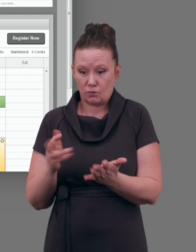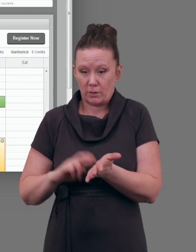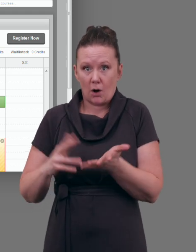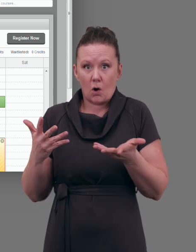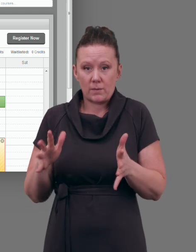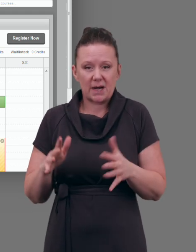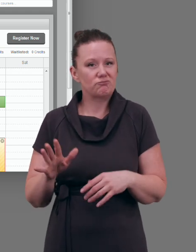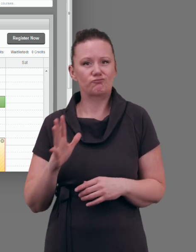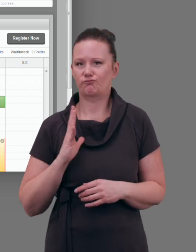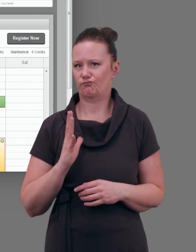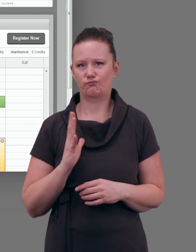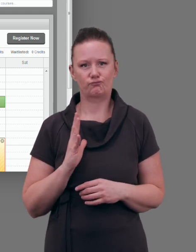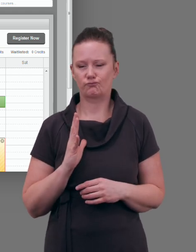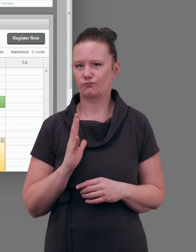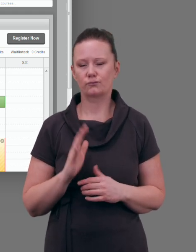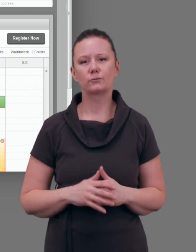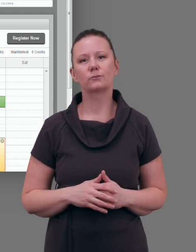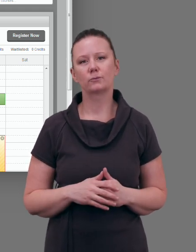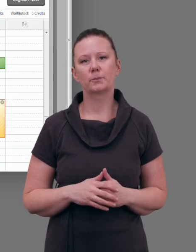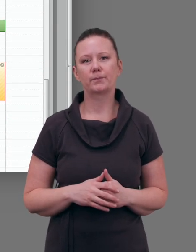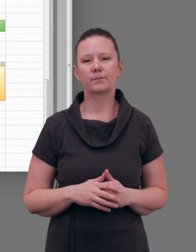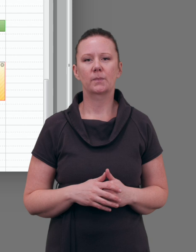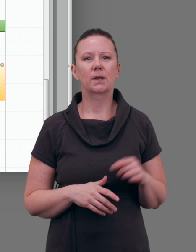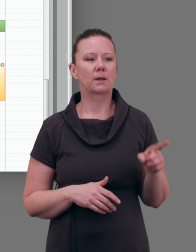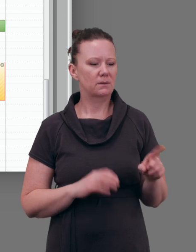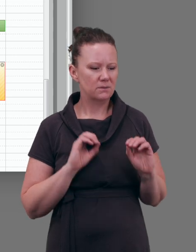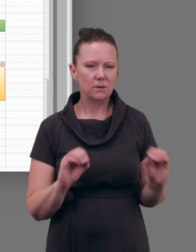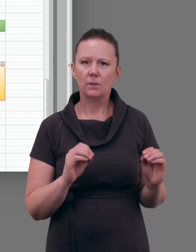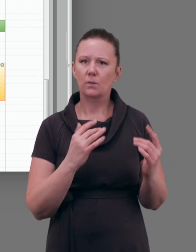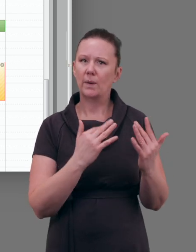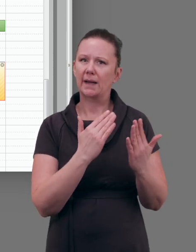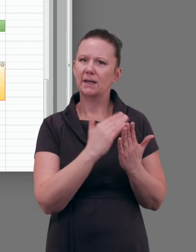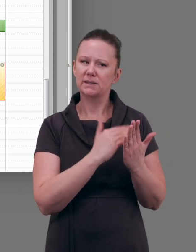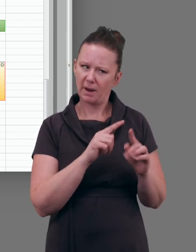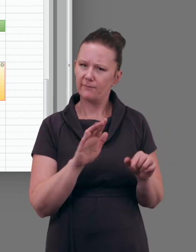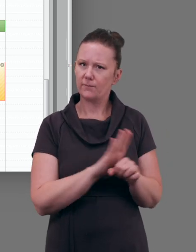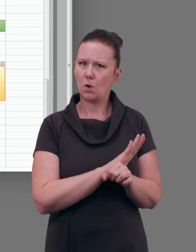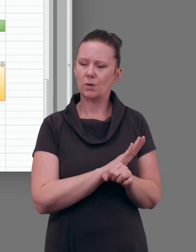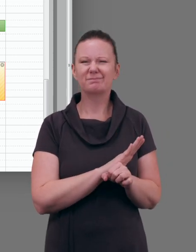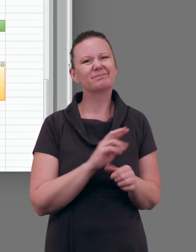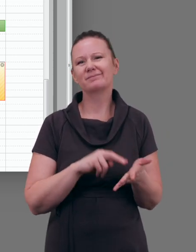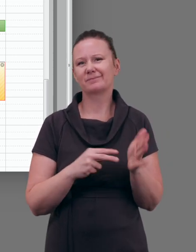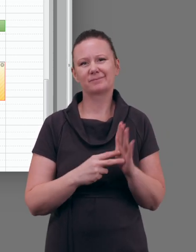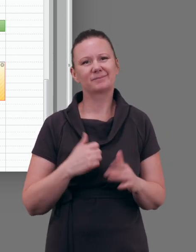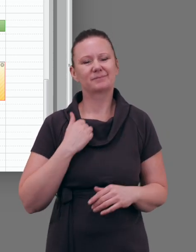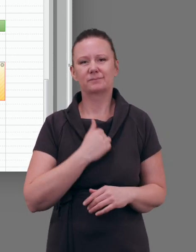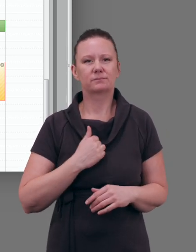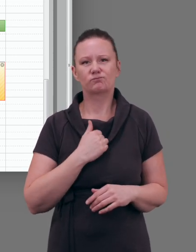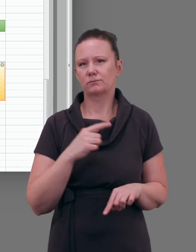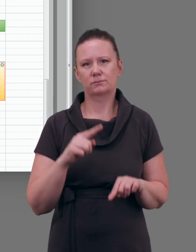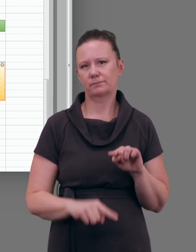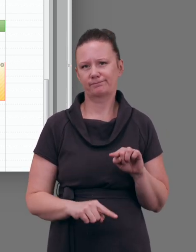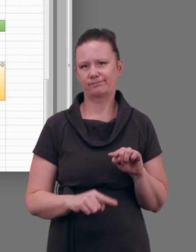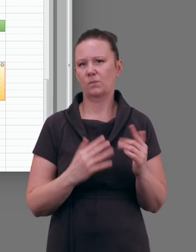for which you are currently registered. If waitlist is not an option for a section that is full, this means that waitlisting is not available